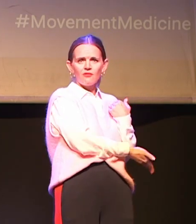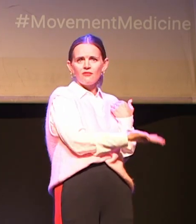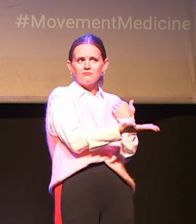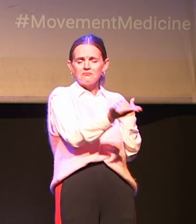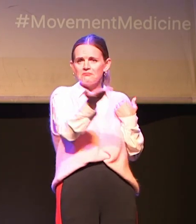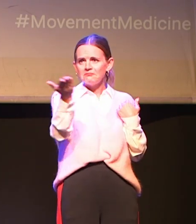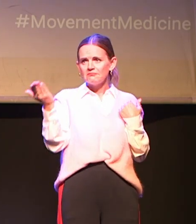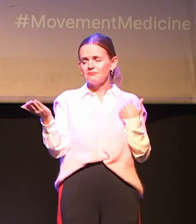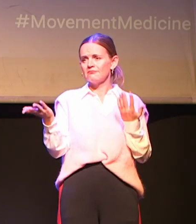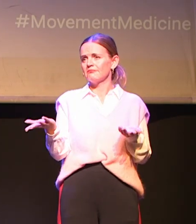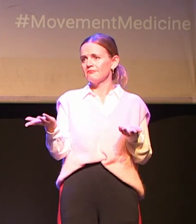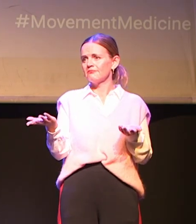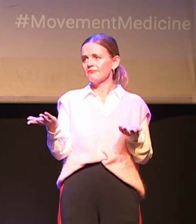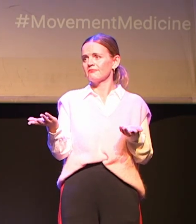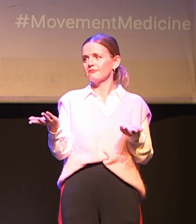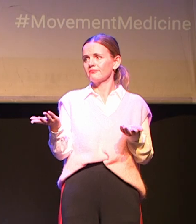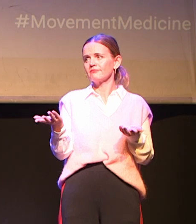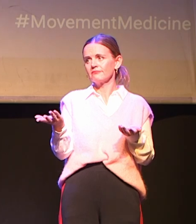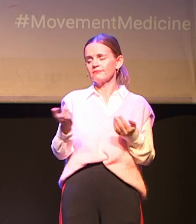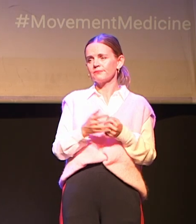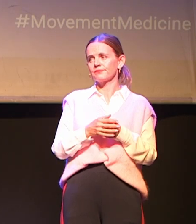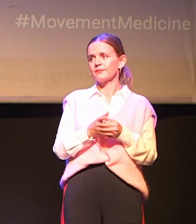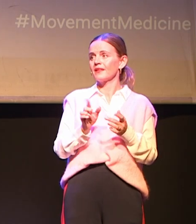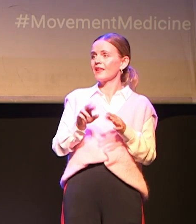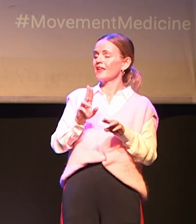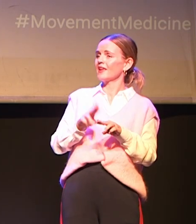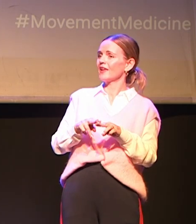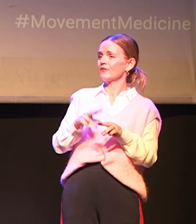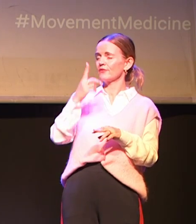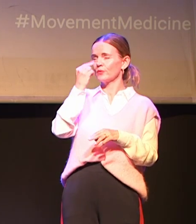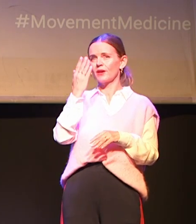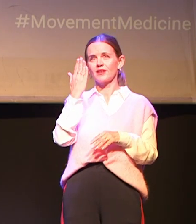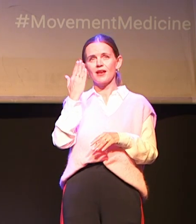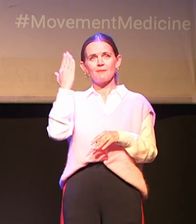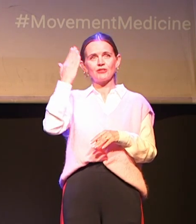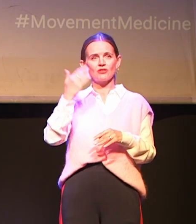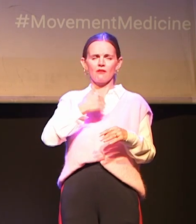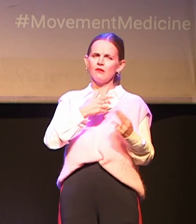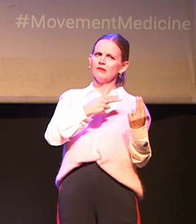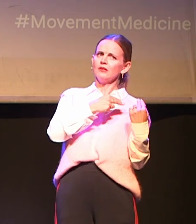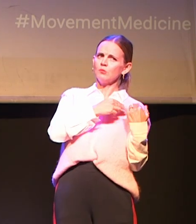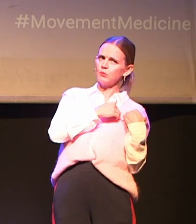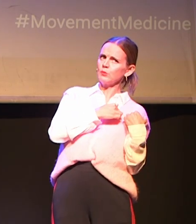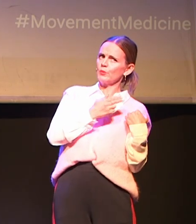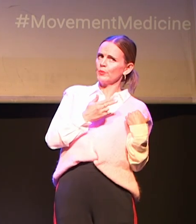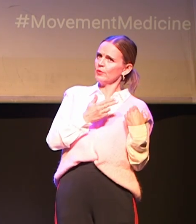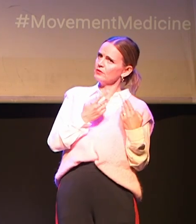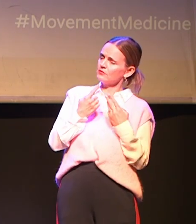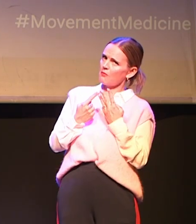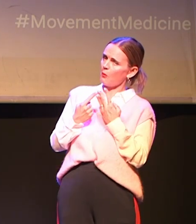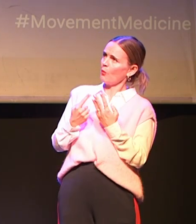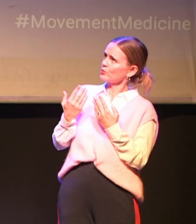for me. Like, so if we can imagine that we're accountable to ancestors and all around us, that